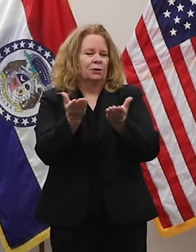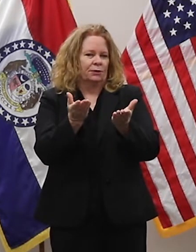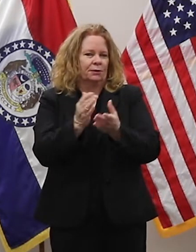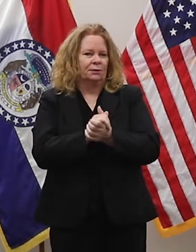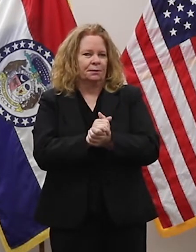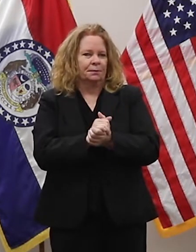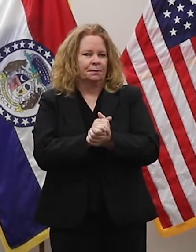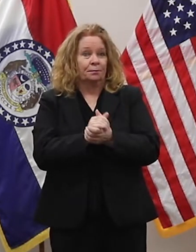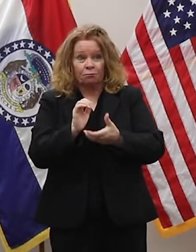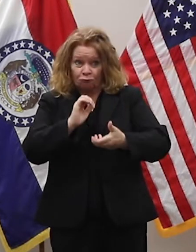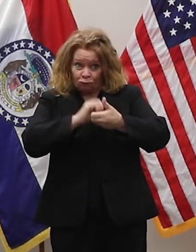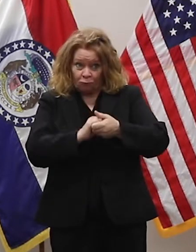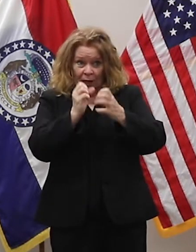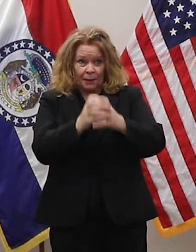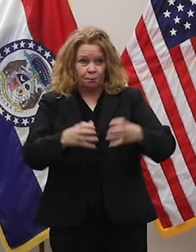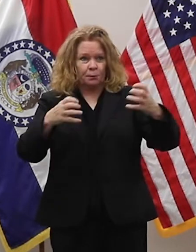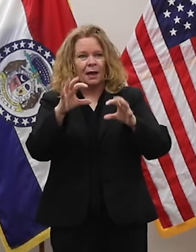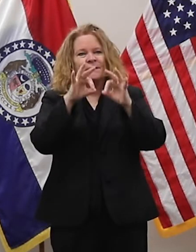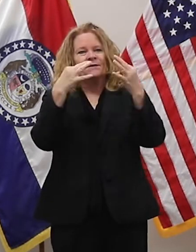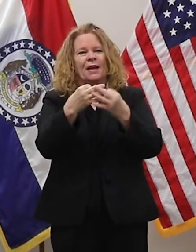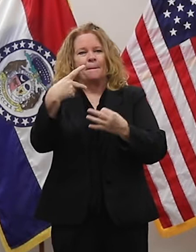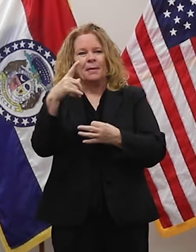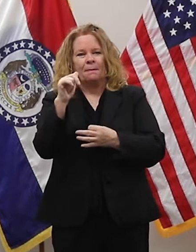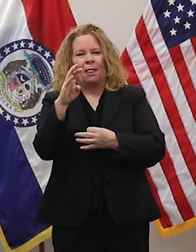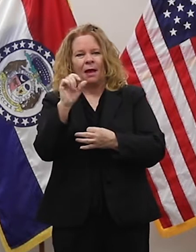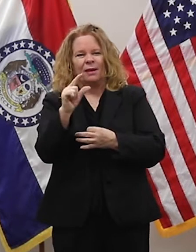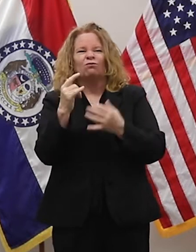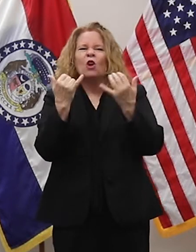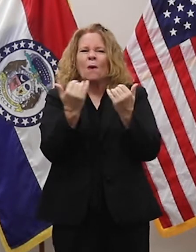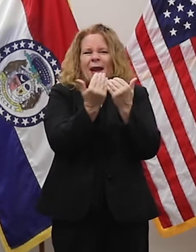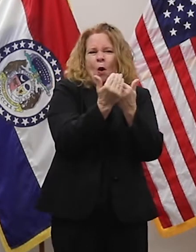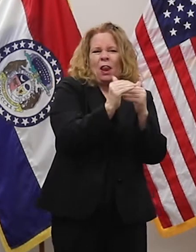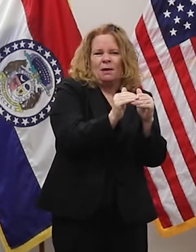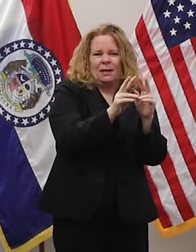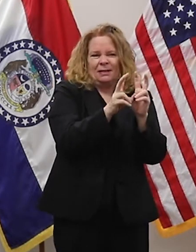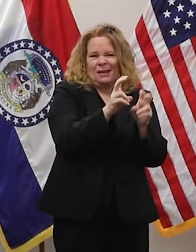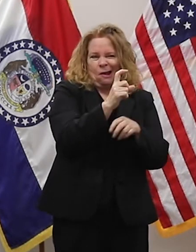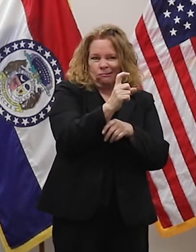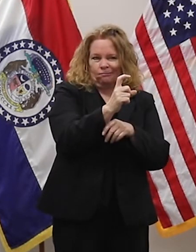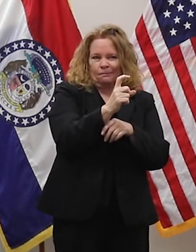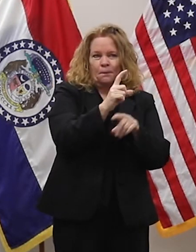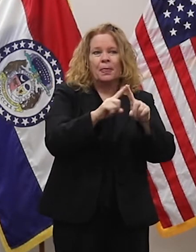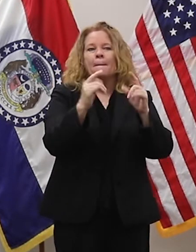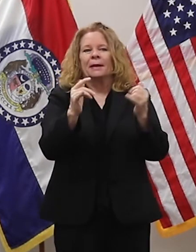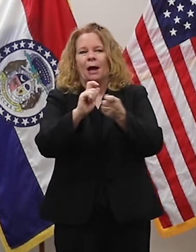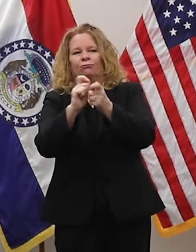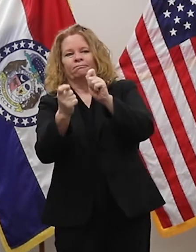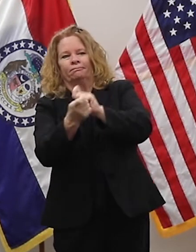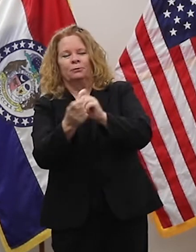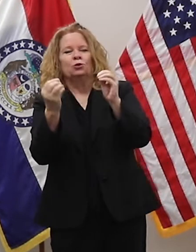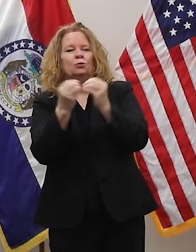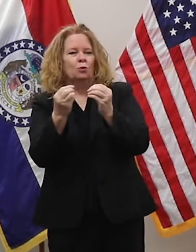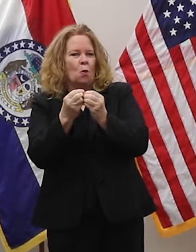This partnership will expand our family planning services beyond the current Title X program by providing additional funding and